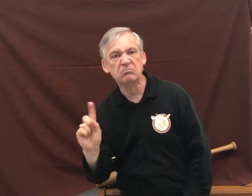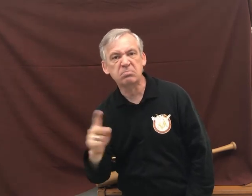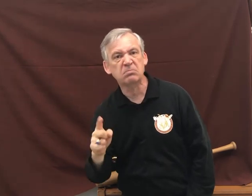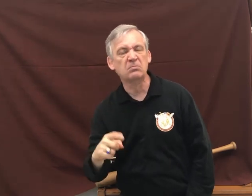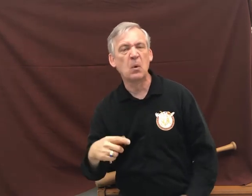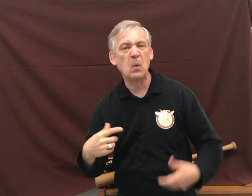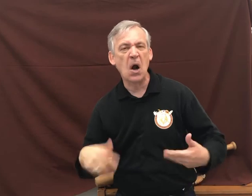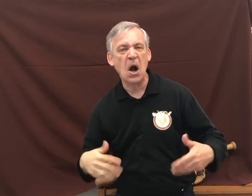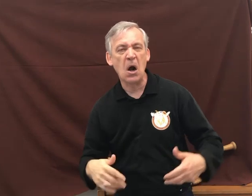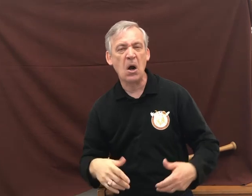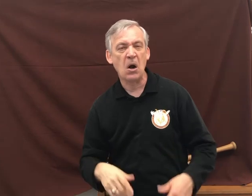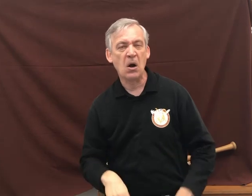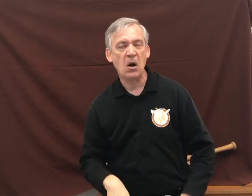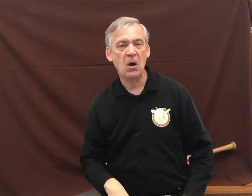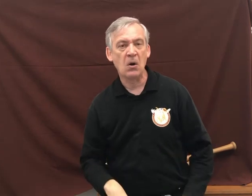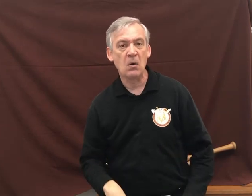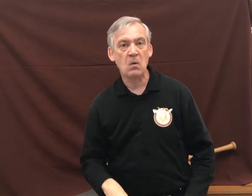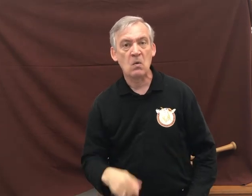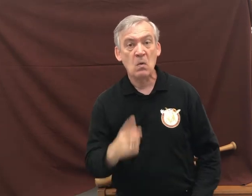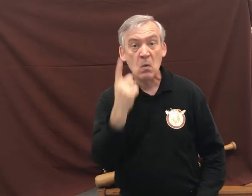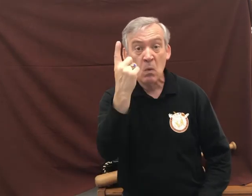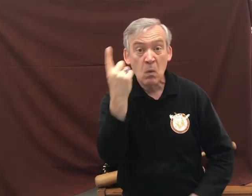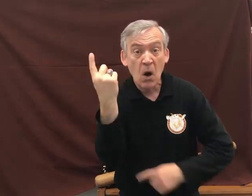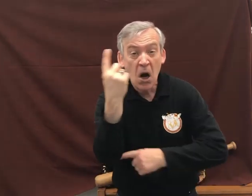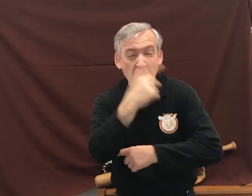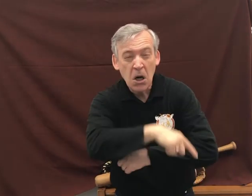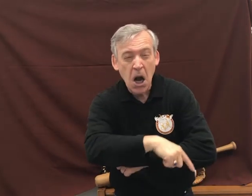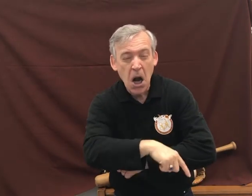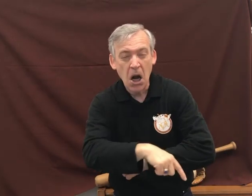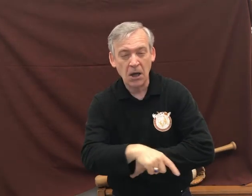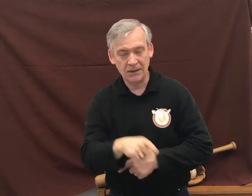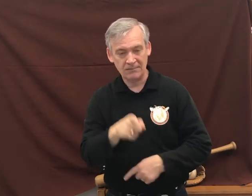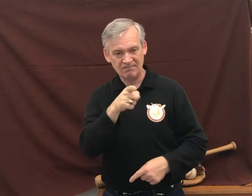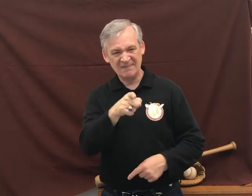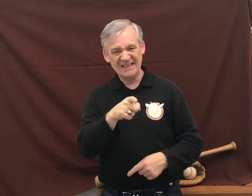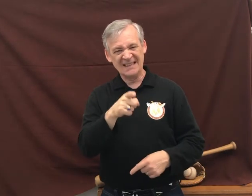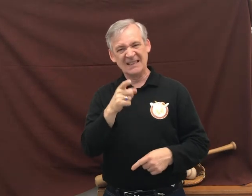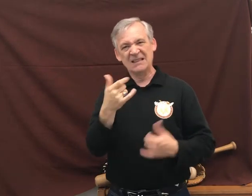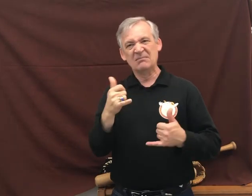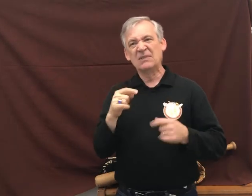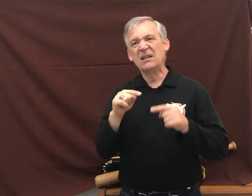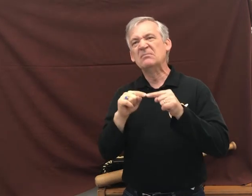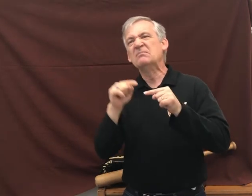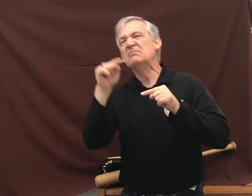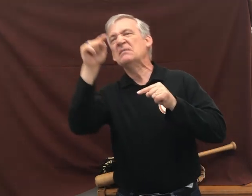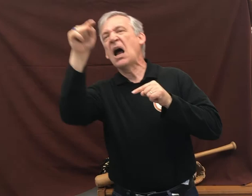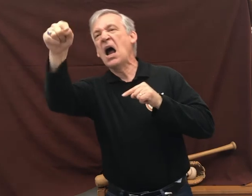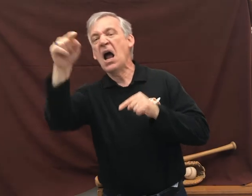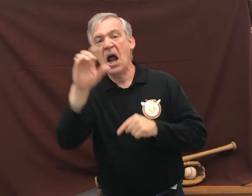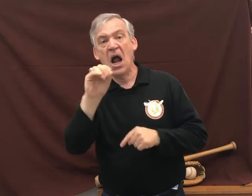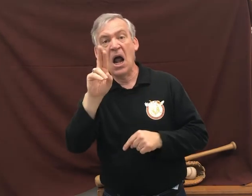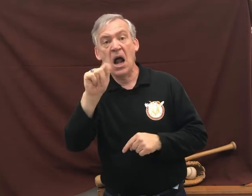One day, he threw 3 men out at home plate from the outfield, which had never been done before.